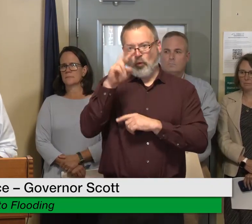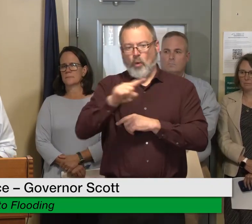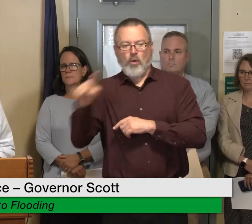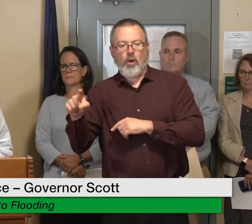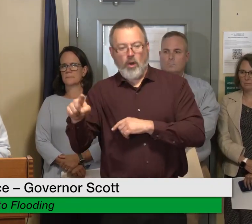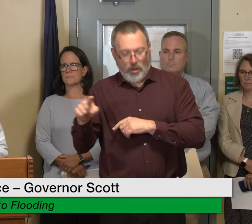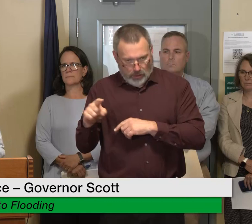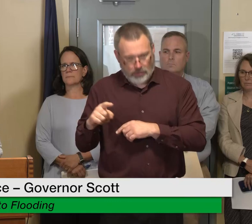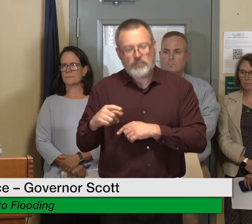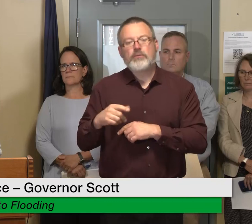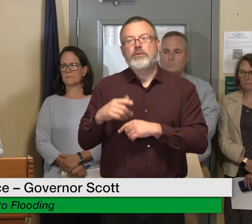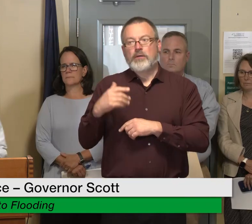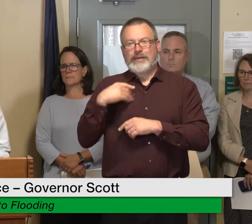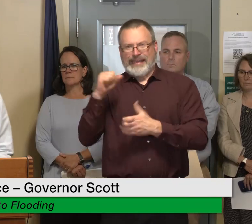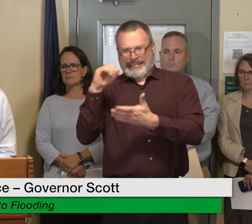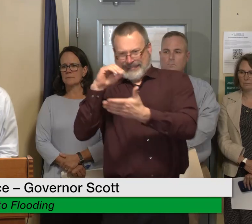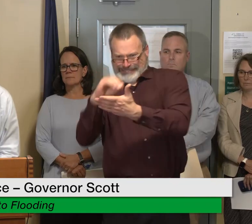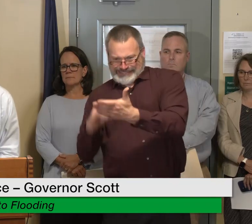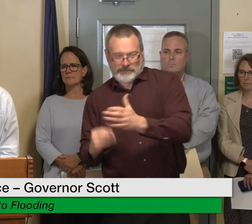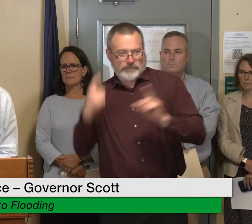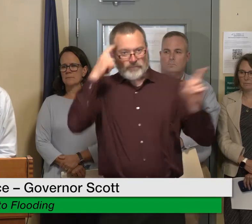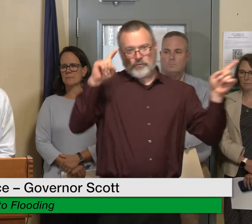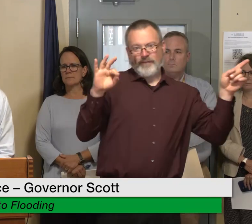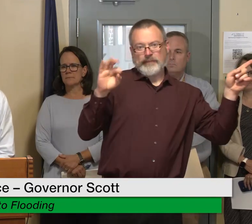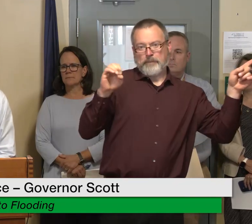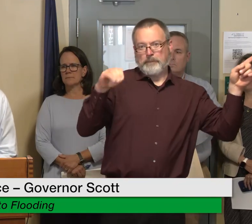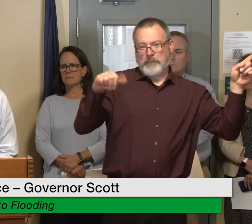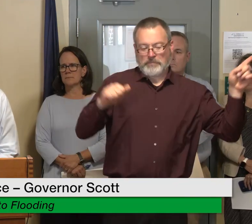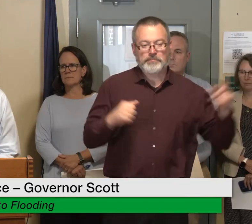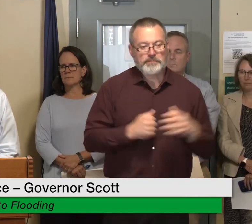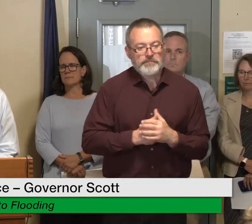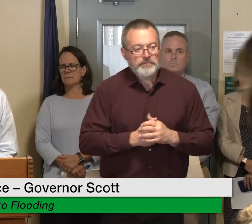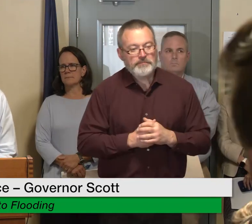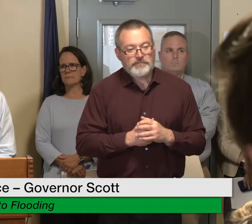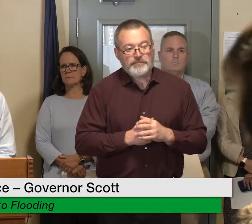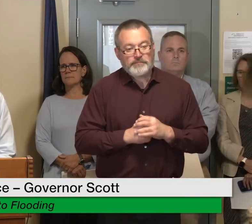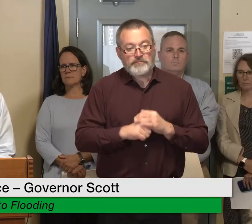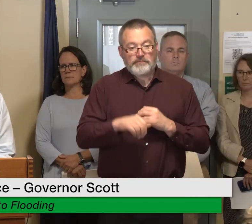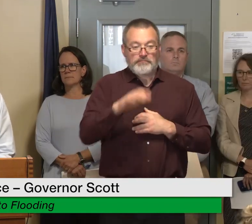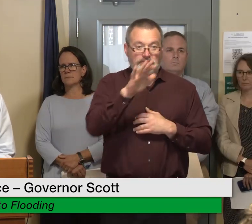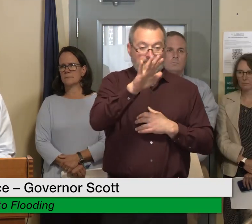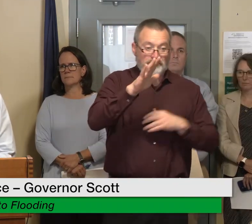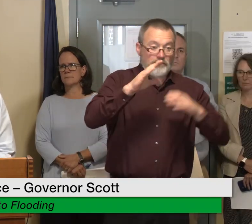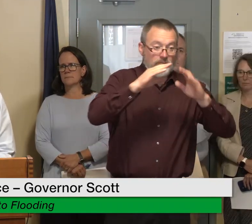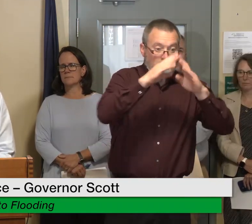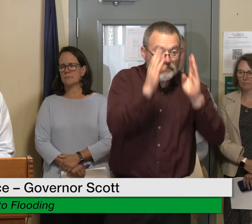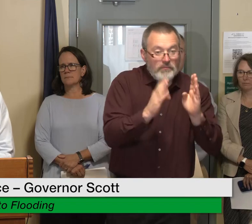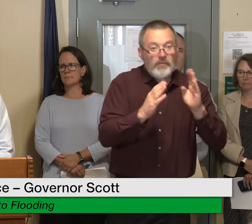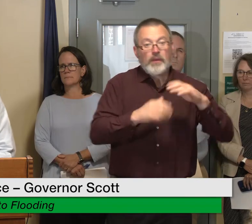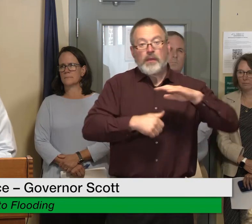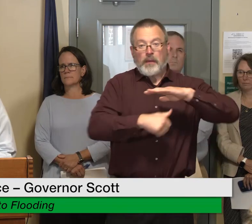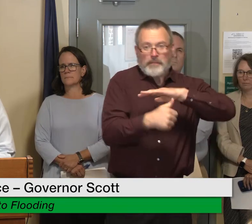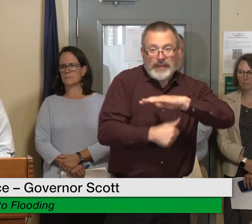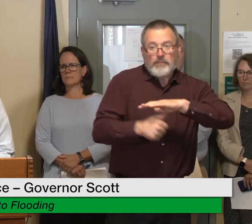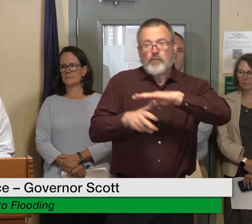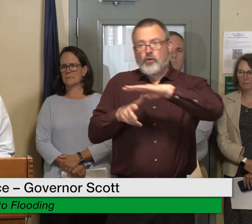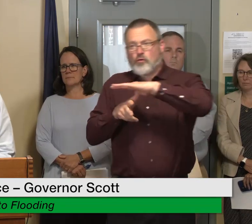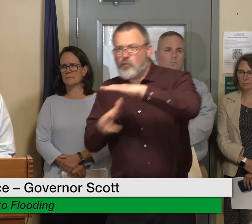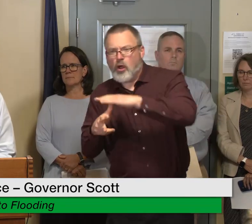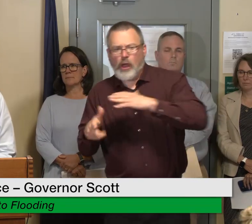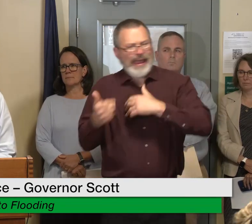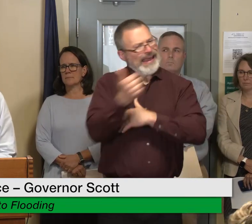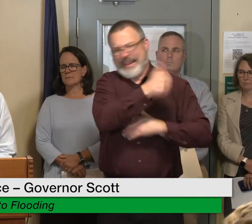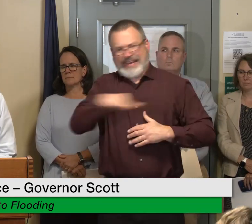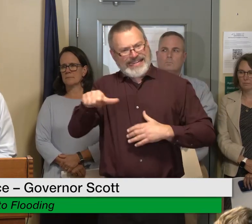determination. If your house, basement, or garage flooded, if you have any damage to your home or